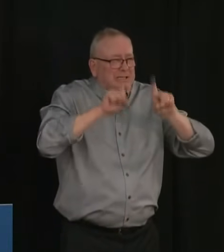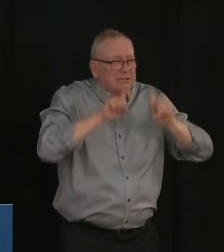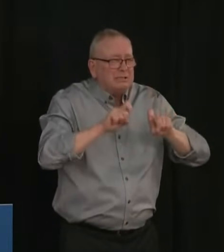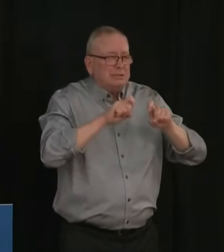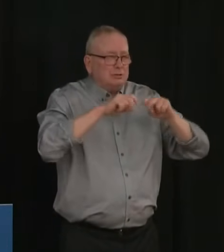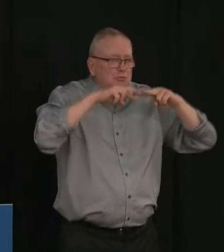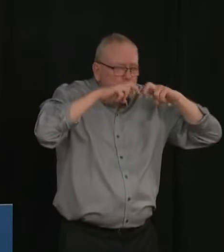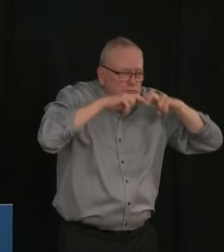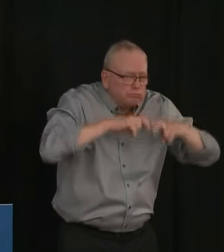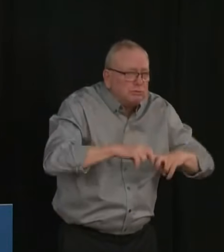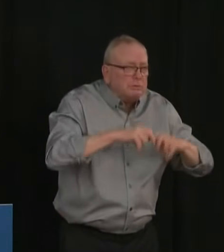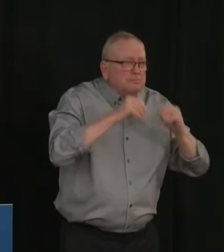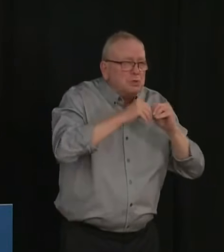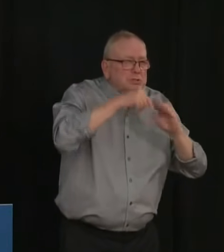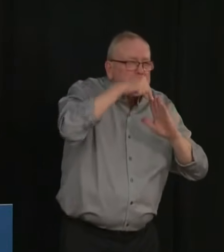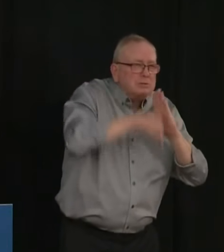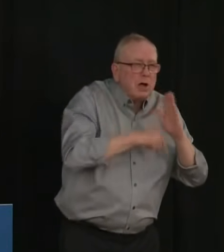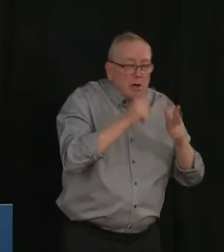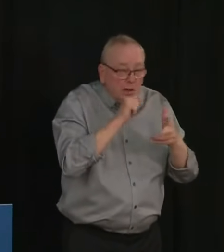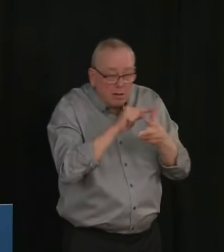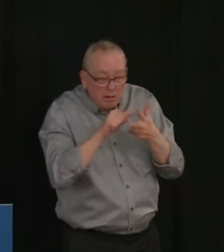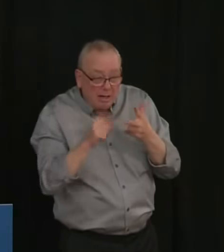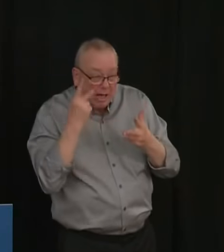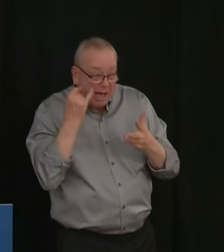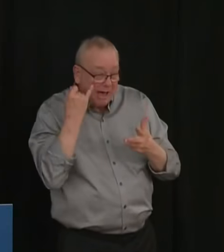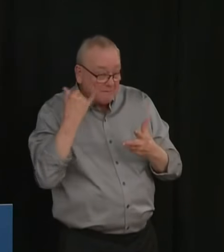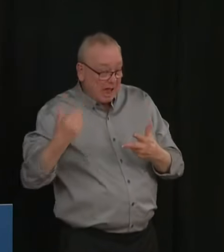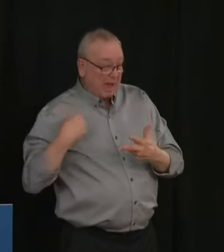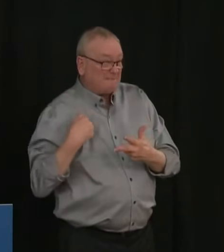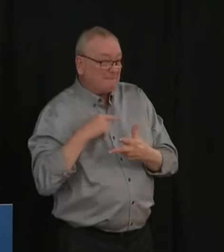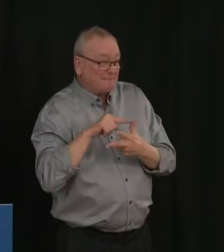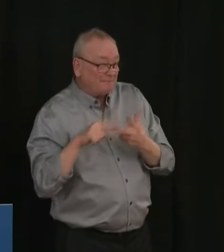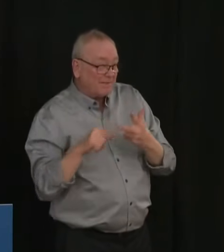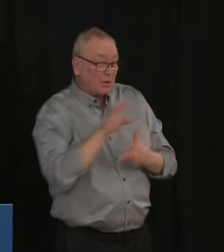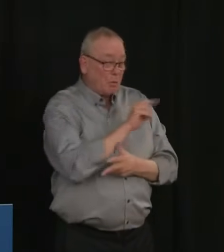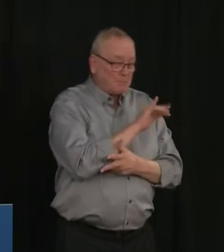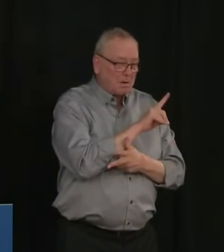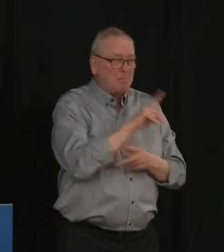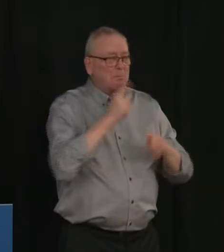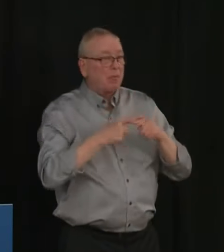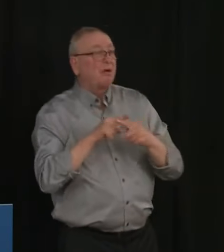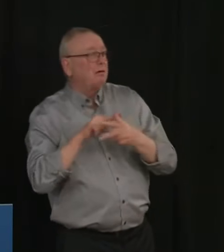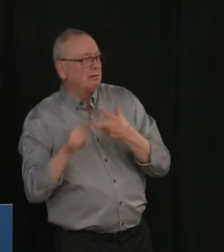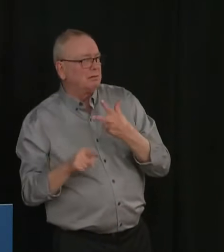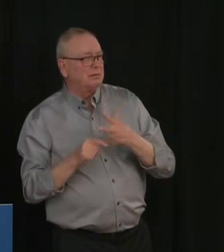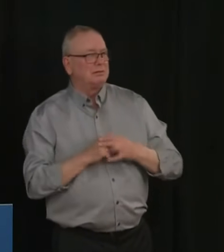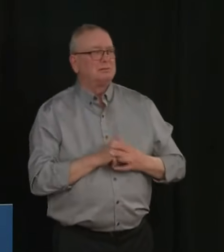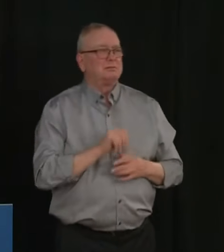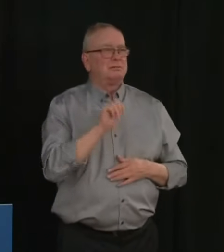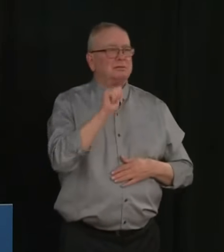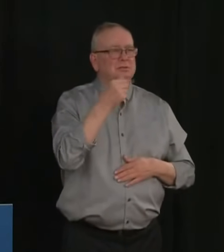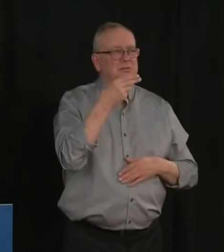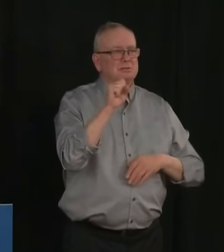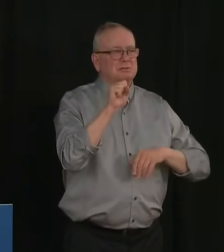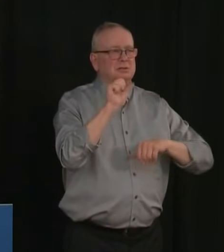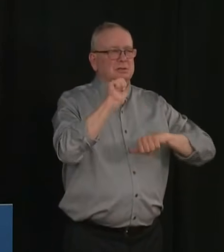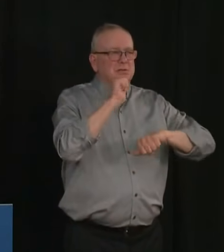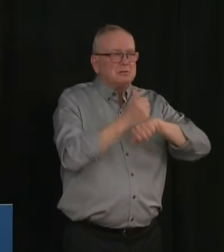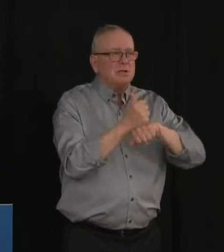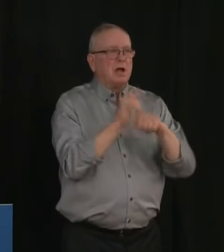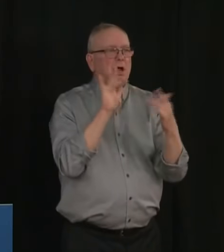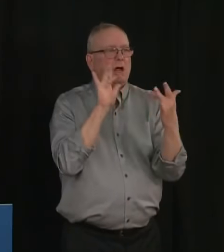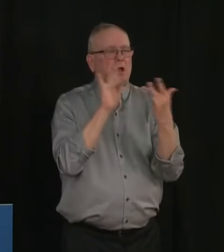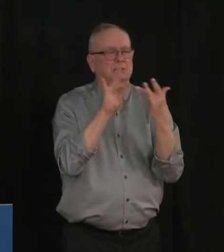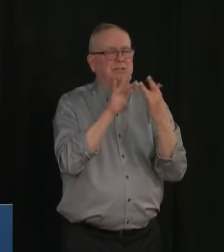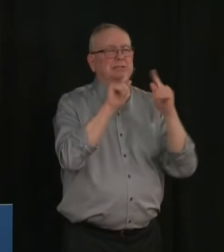concern. Early on, Alberta Health Services formed a dedicated contact tracing team to address variant cases, putting its